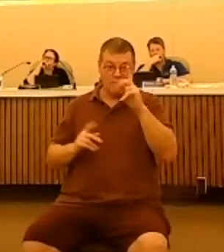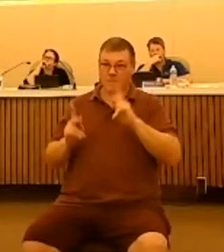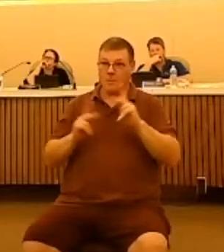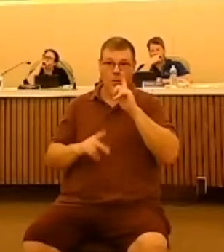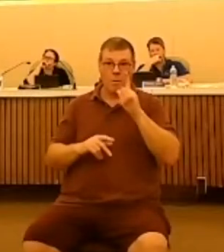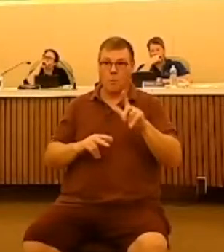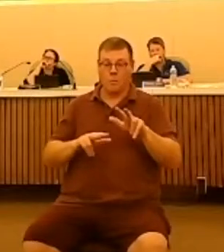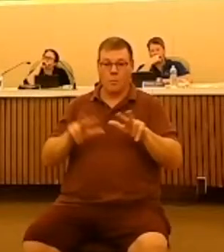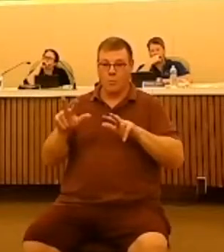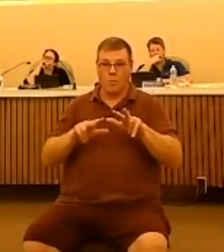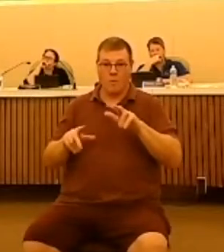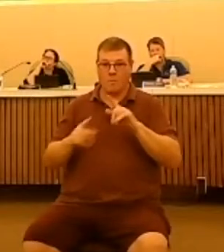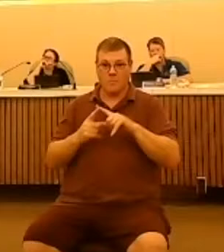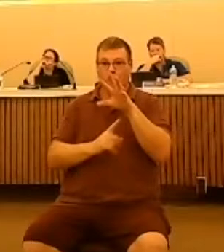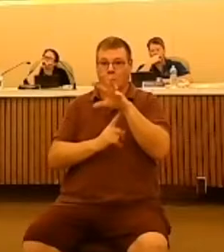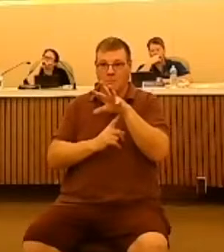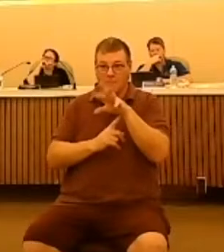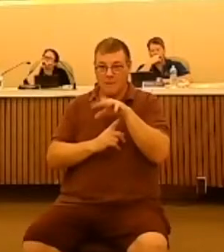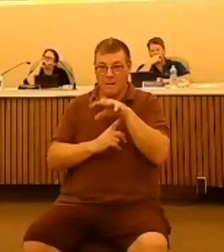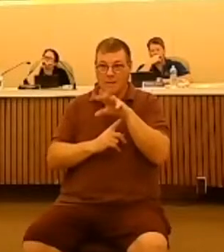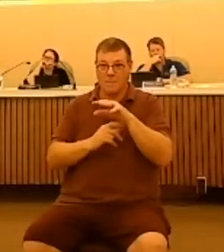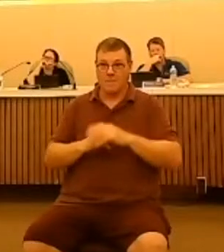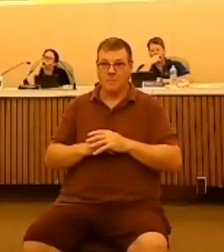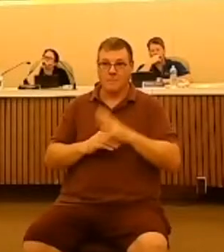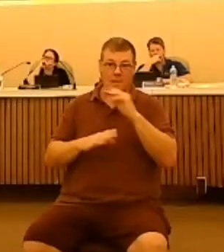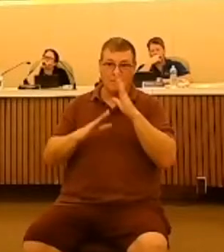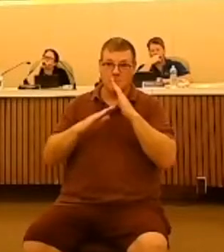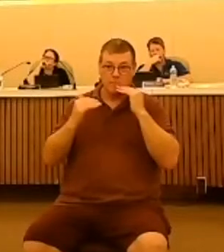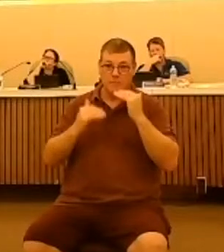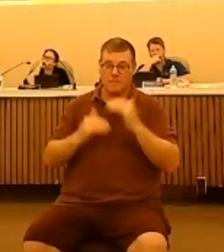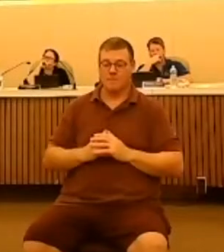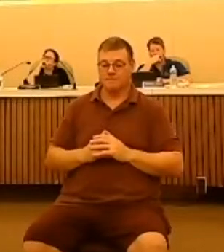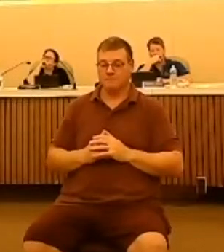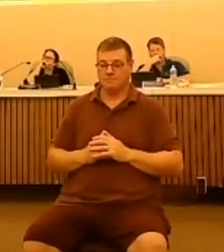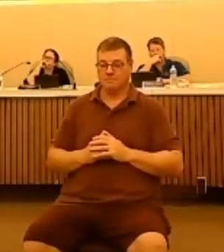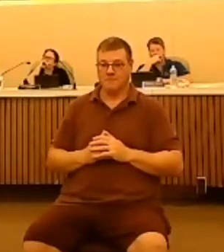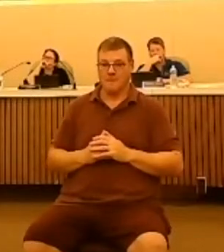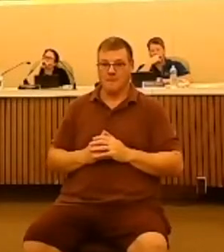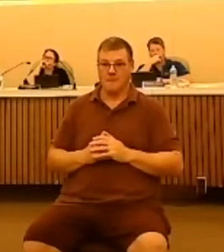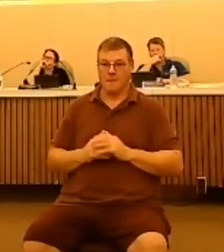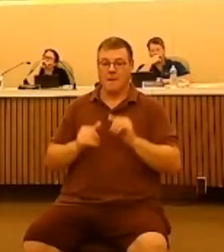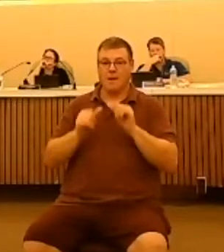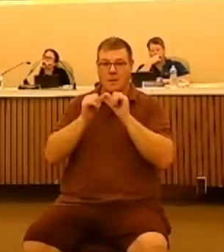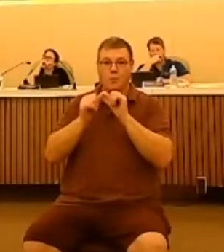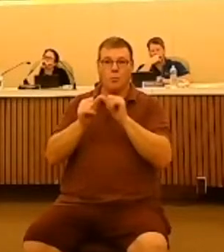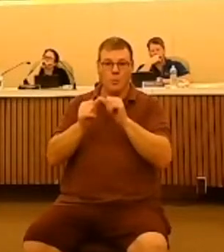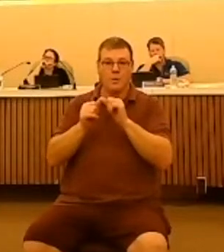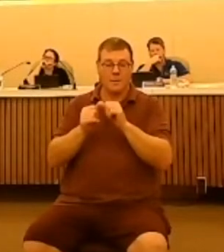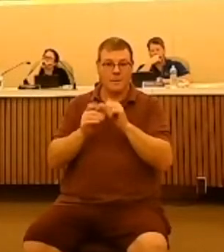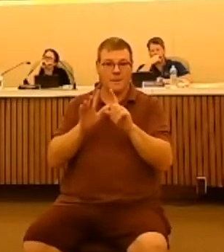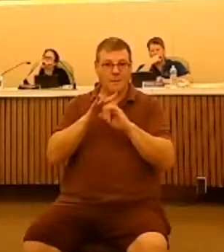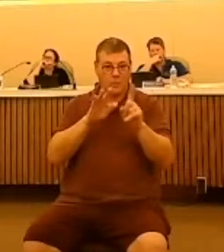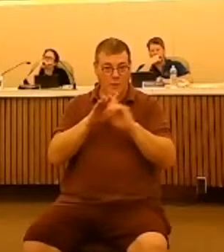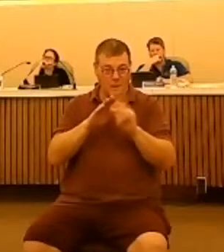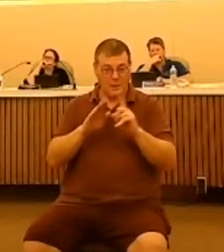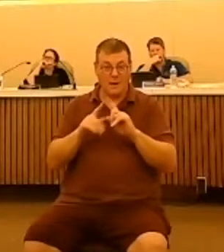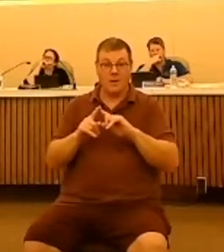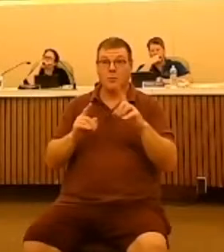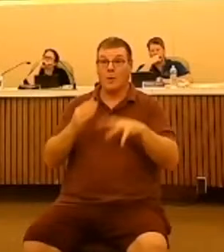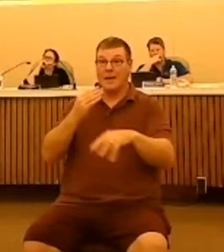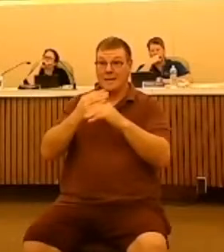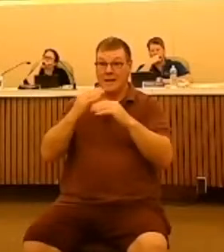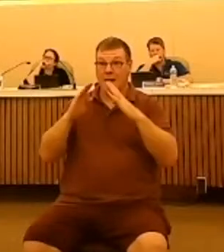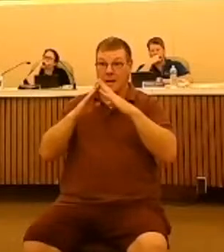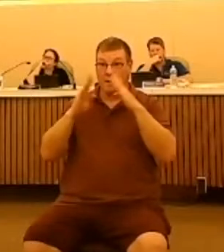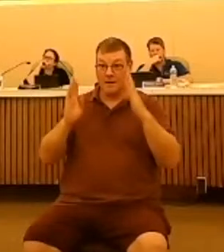up to security cameras and smile at them. Okay, so they continually get away with this thing. So the additional houses, I